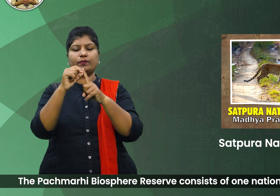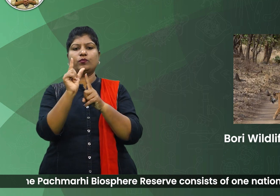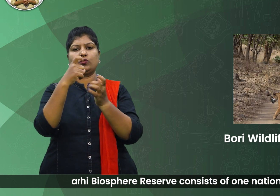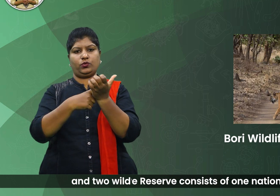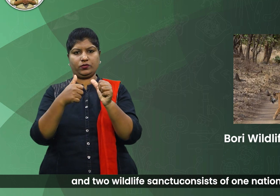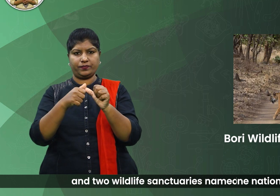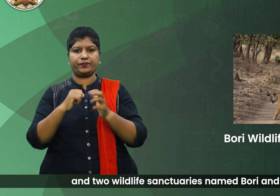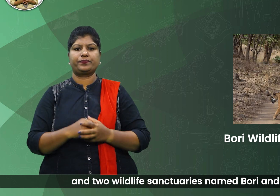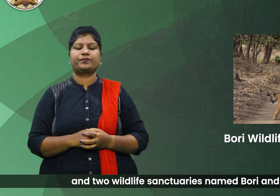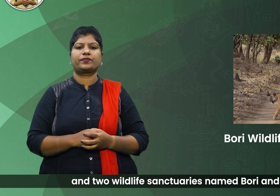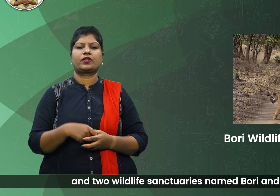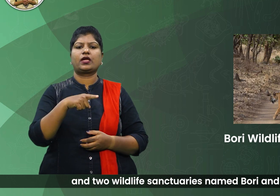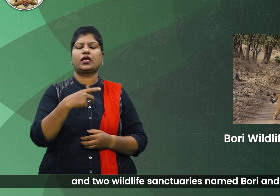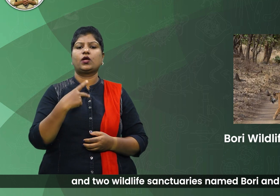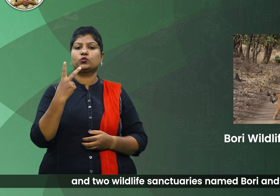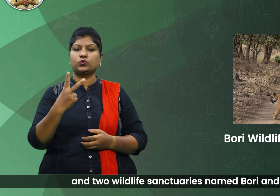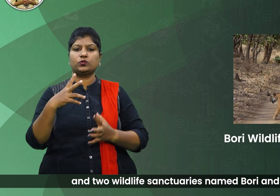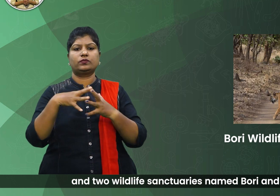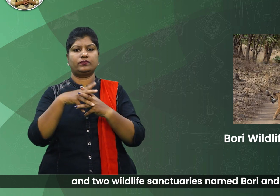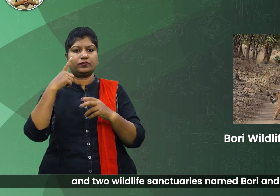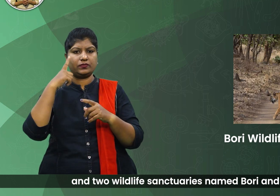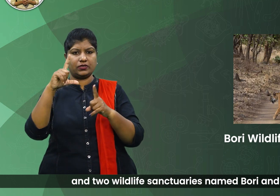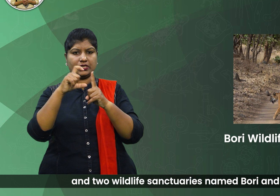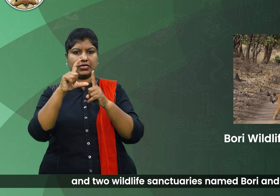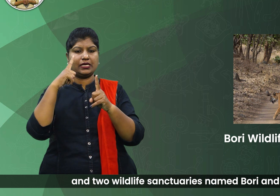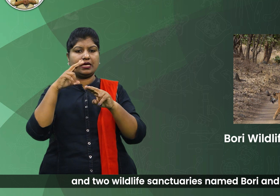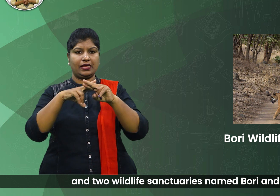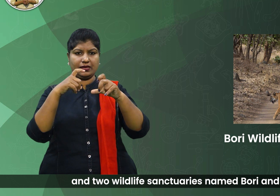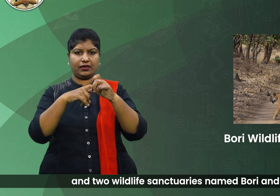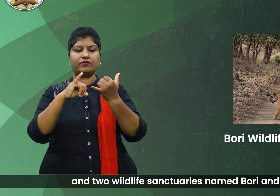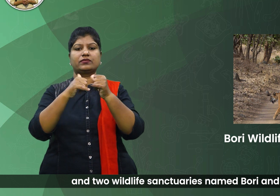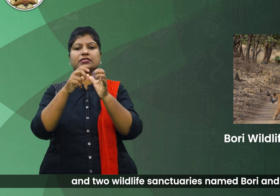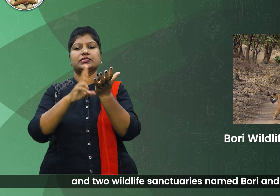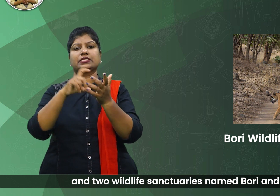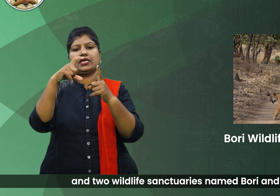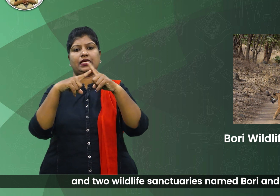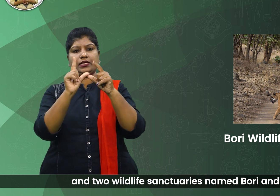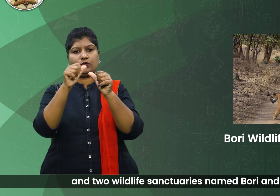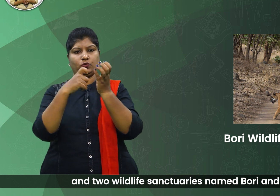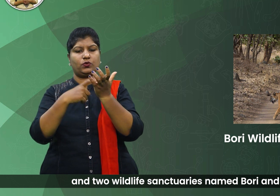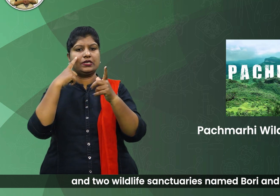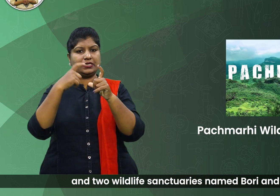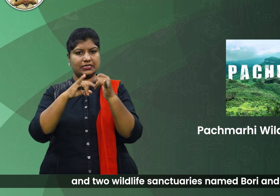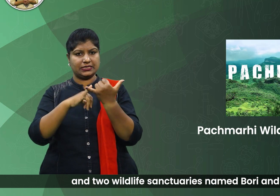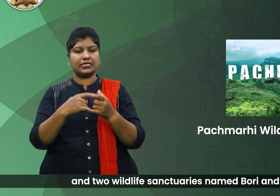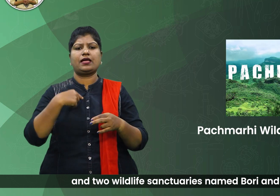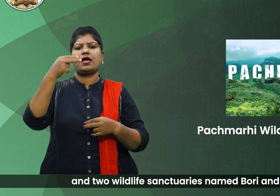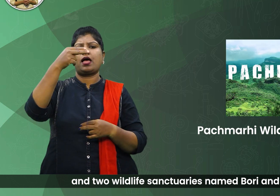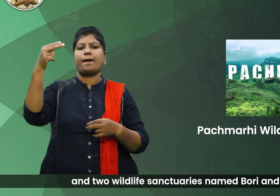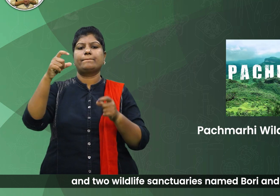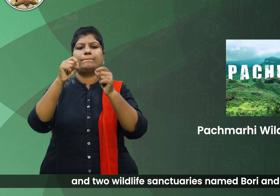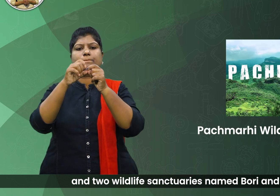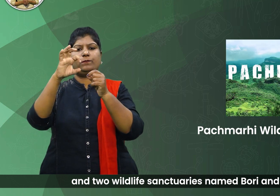and two wildlife sanctuaries named Bori and